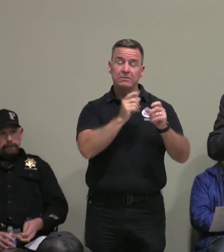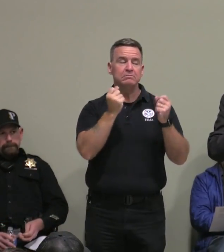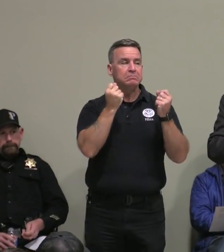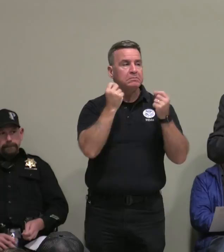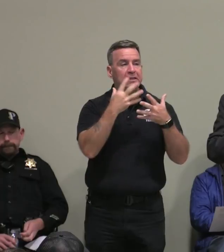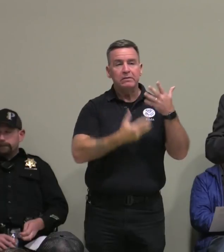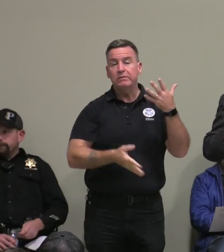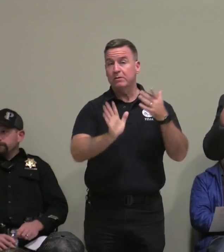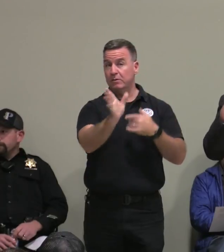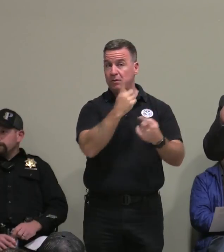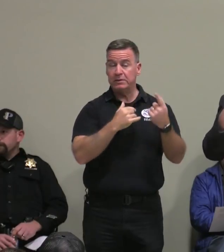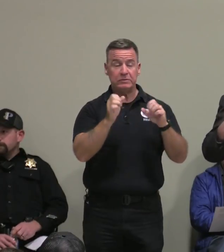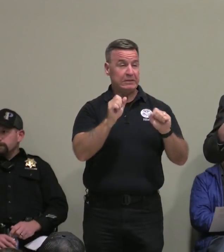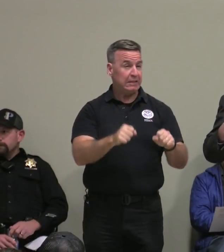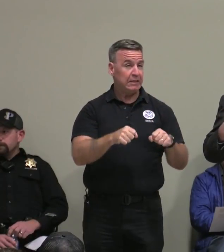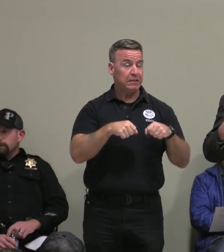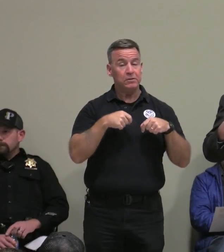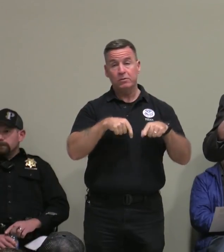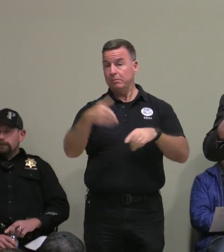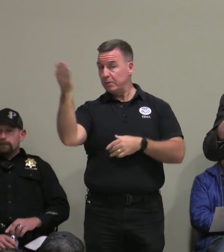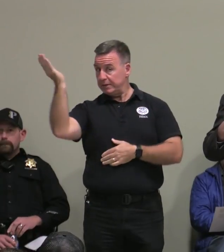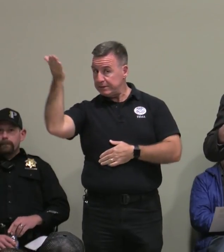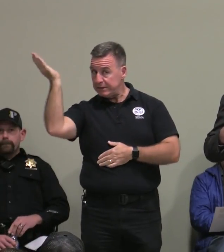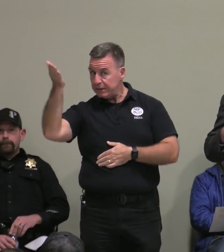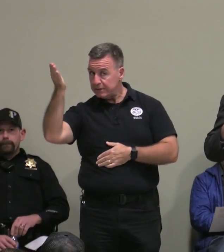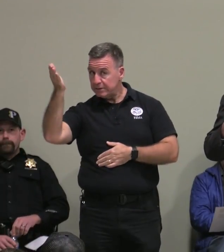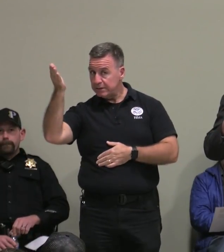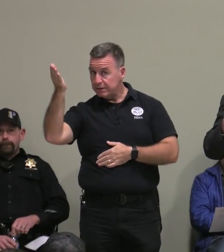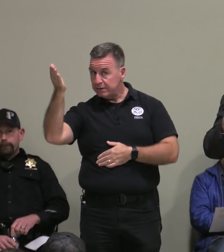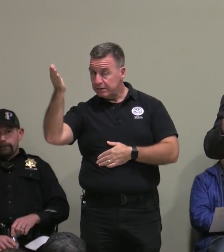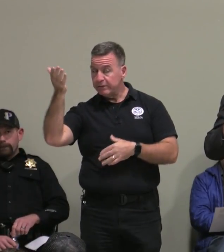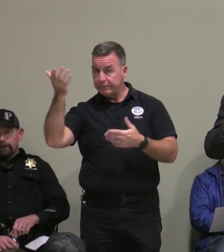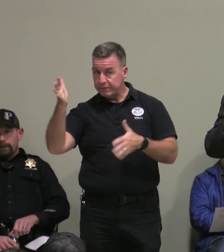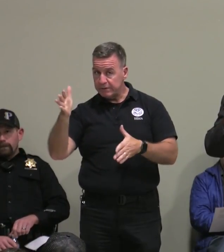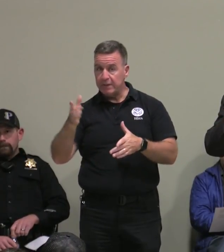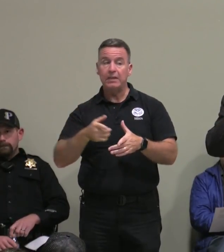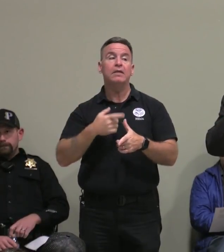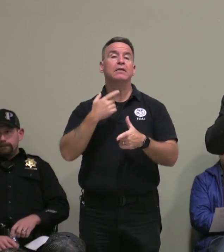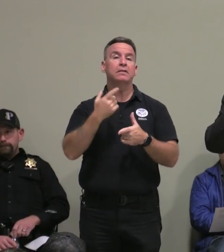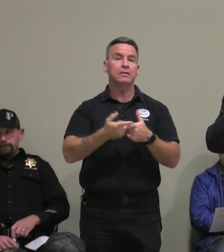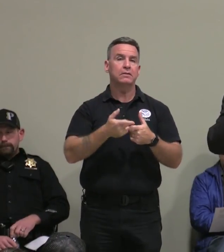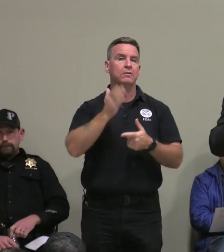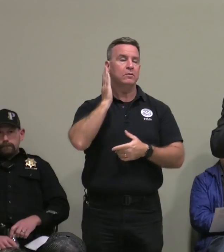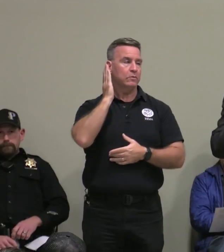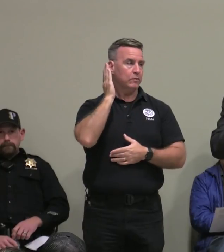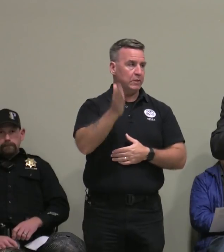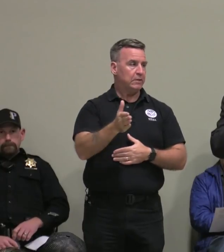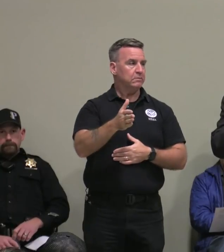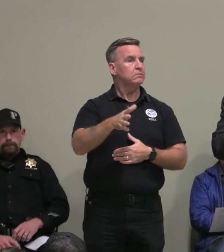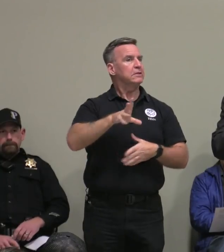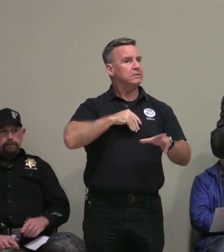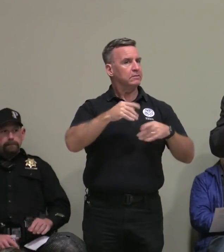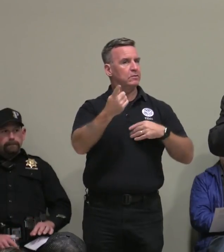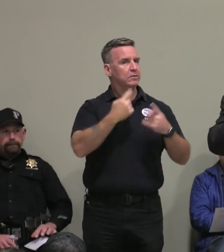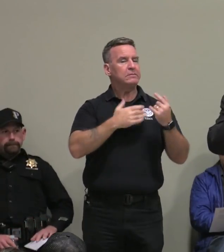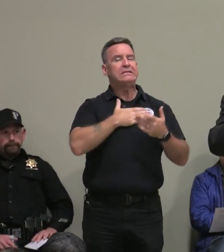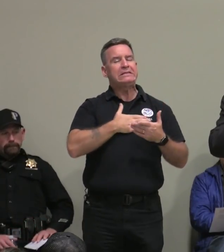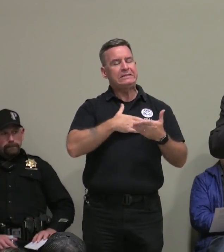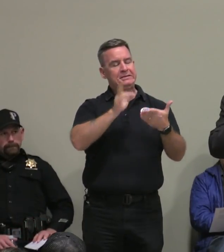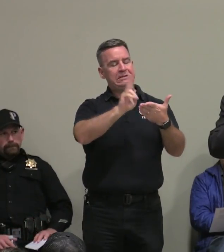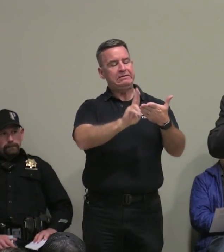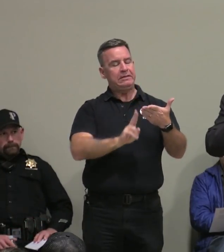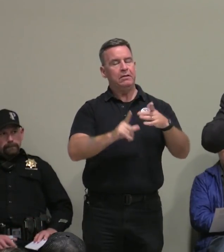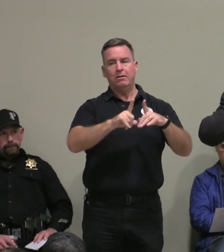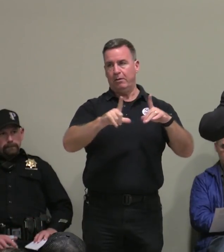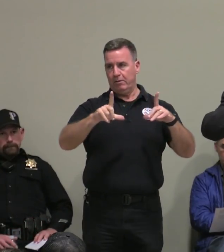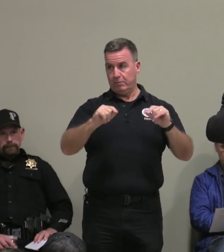them as we can in the presentations and then we will take questions, but please fill out a